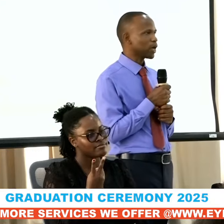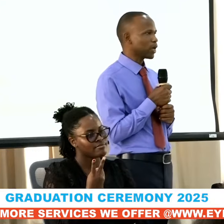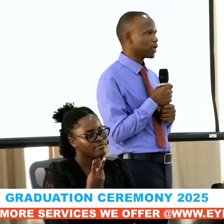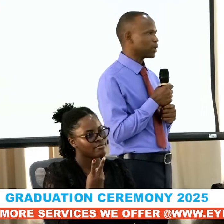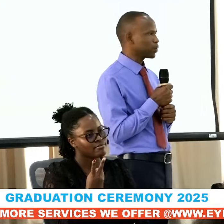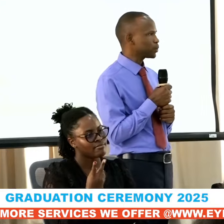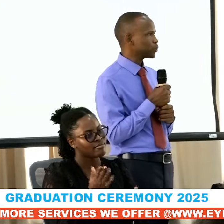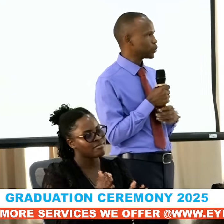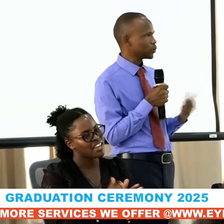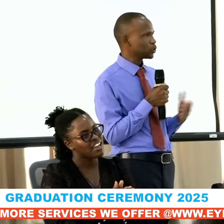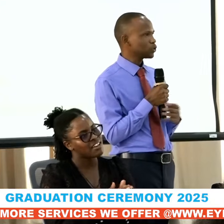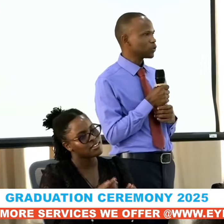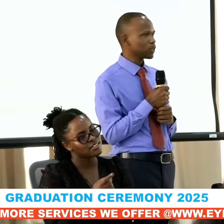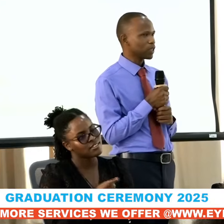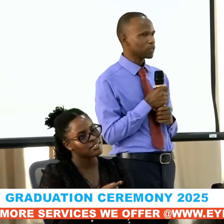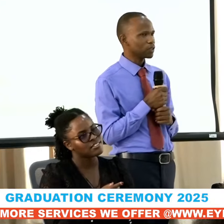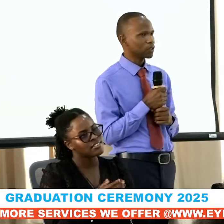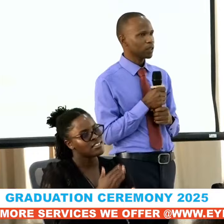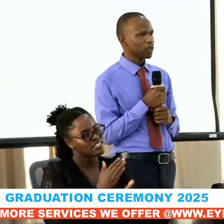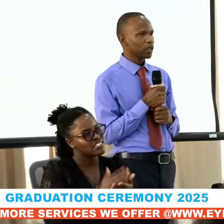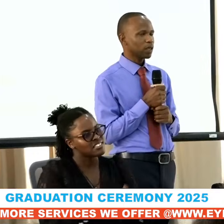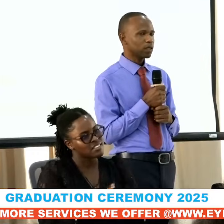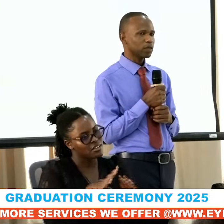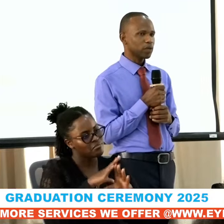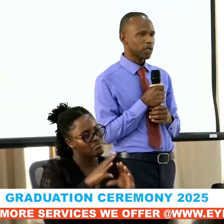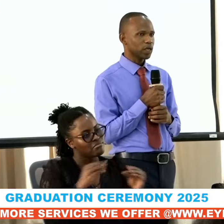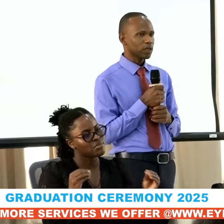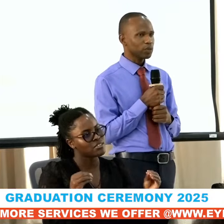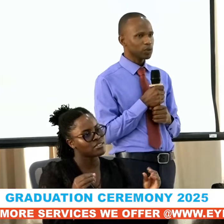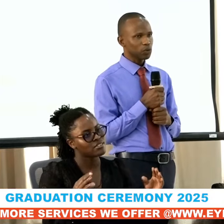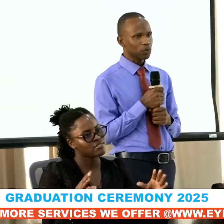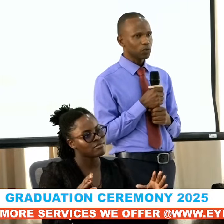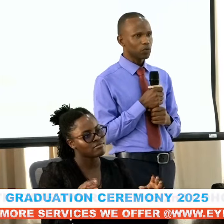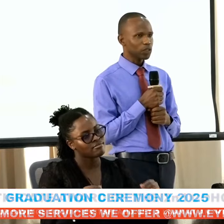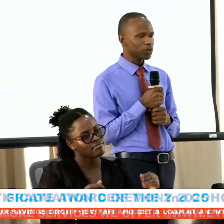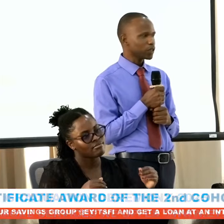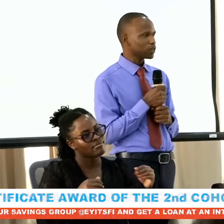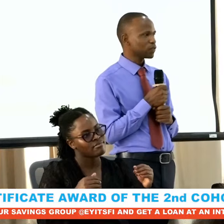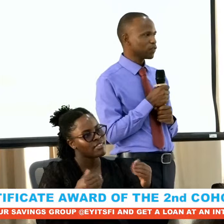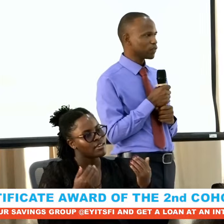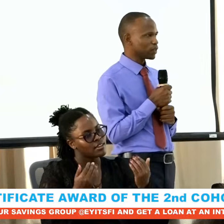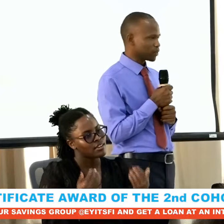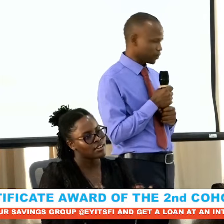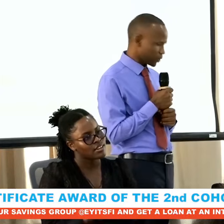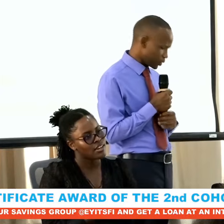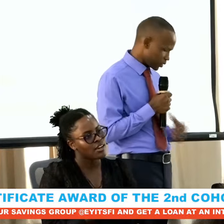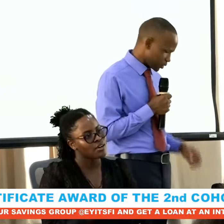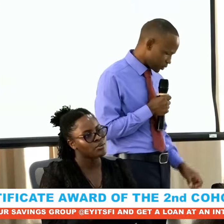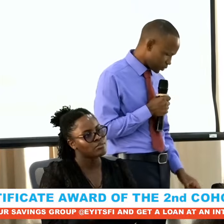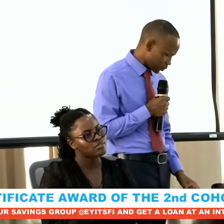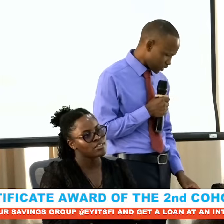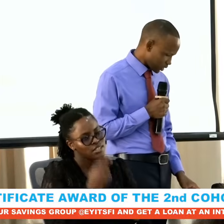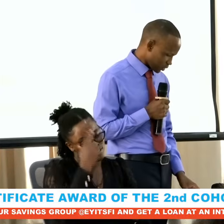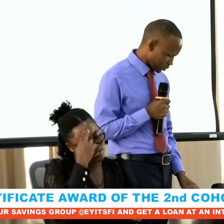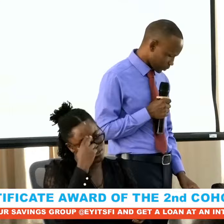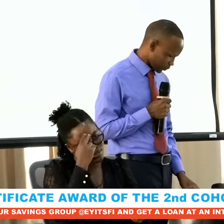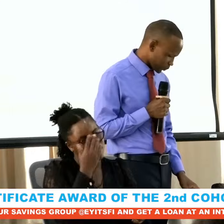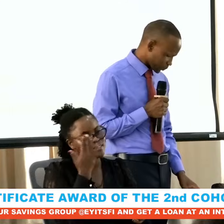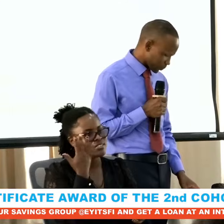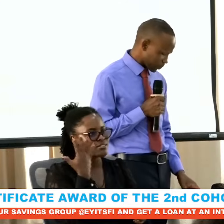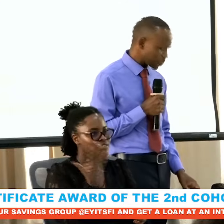were unable to continue with us, and we are able to graduate 53